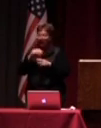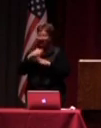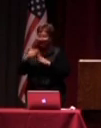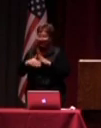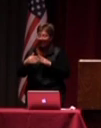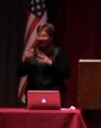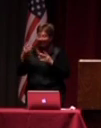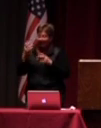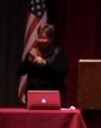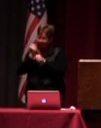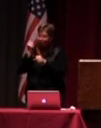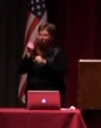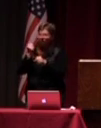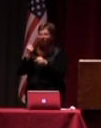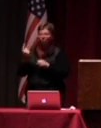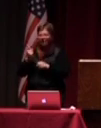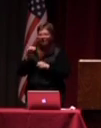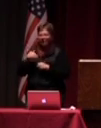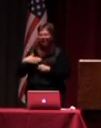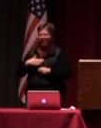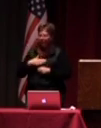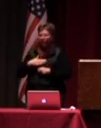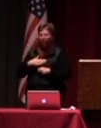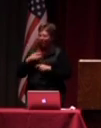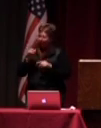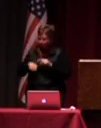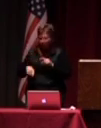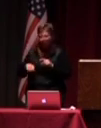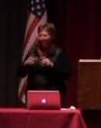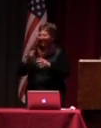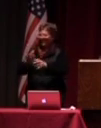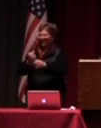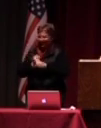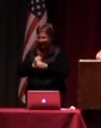was one thing Napoleon Bonaparte finally could not deliver on.